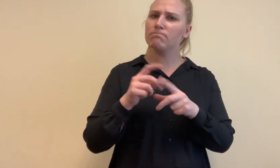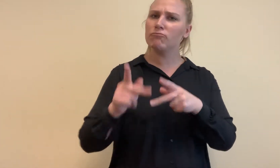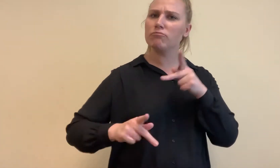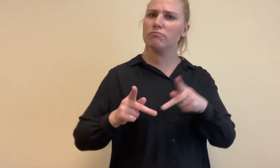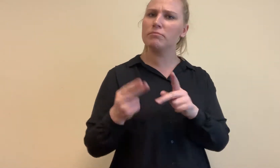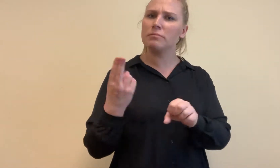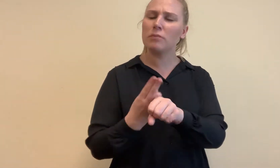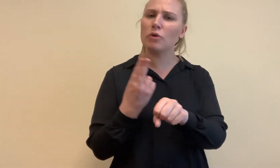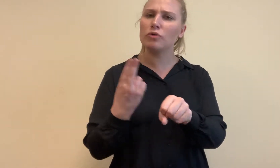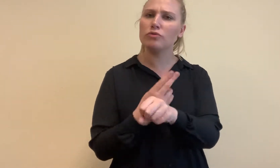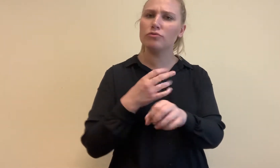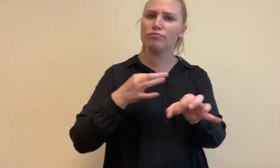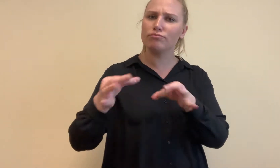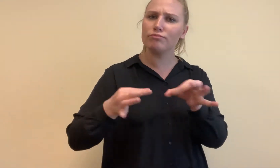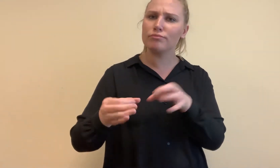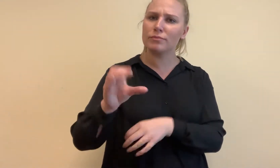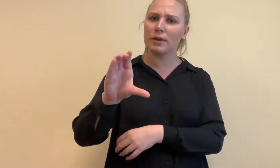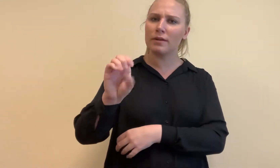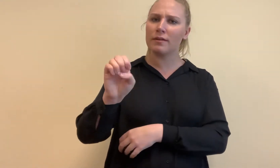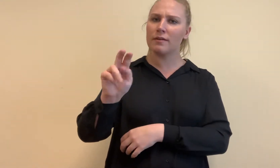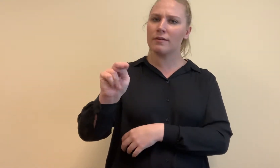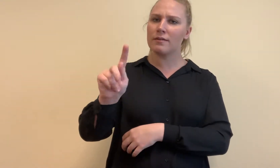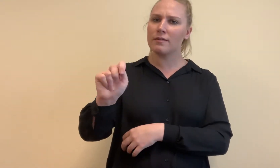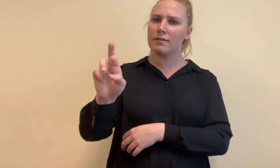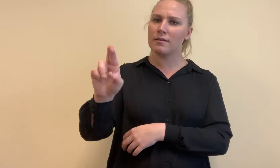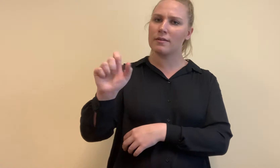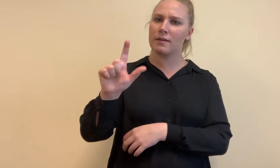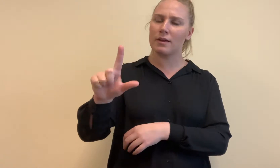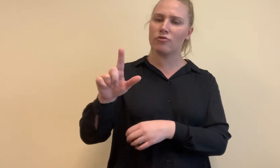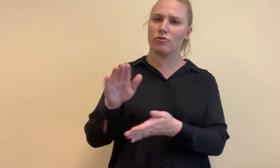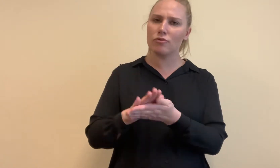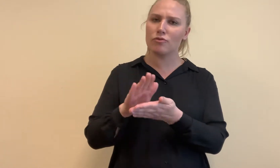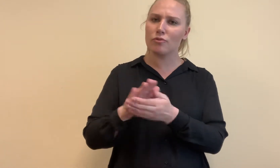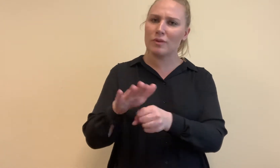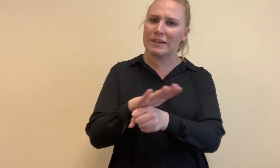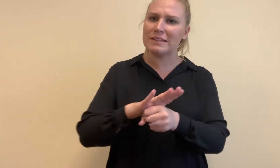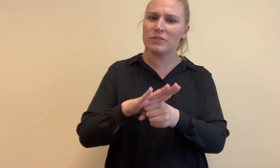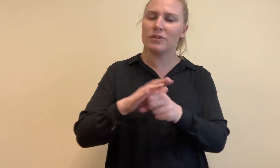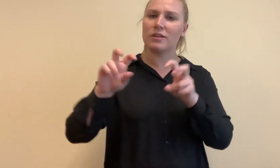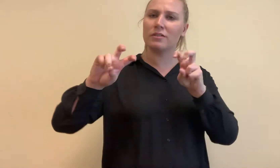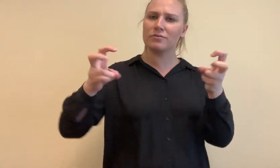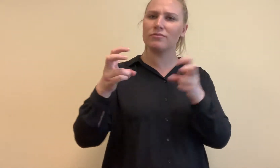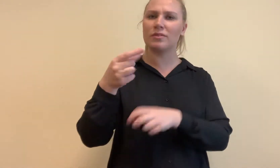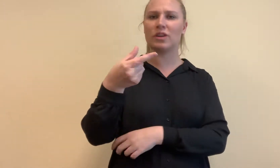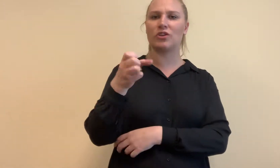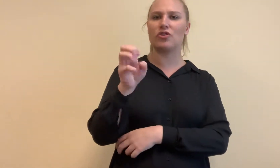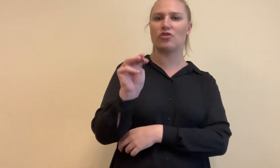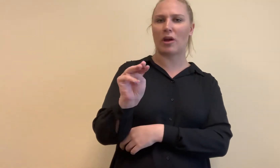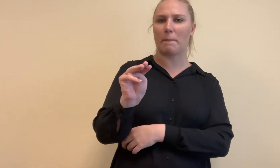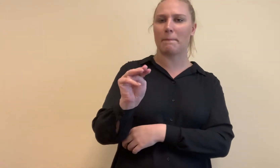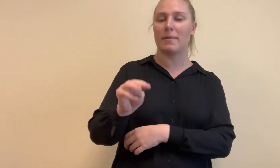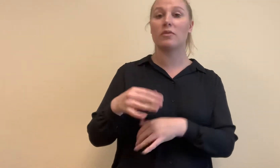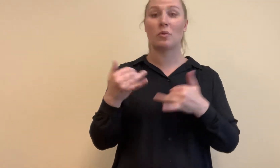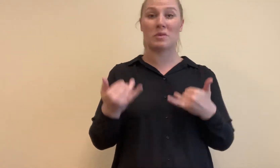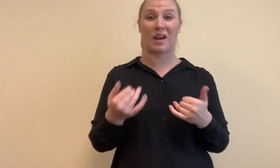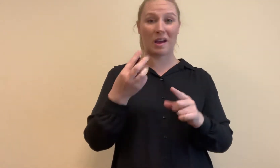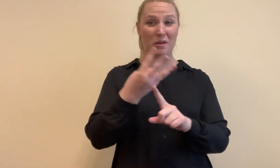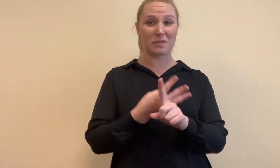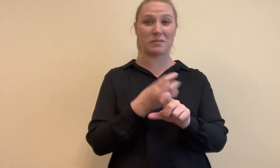that was described for this area is, there's this gem of a school district called Central. Yeah. And now that I've been here for 6 months and